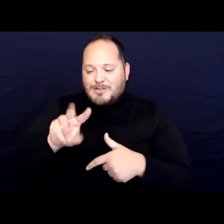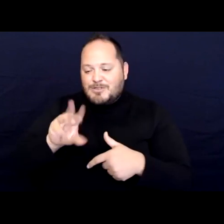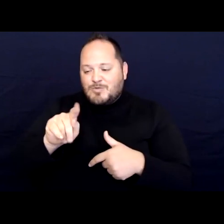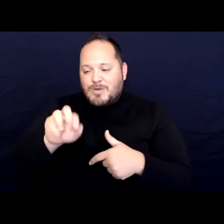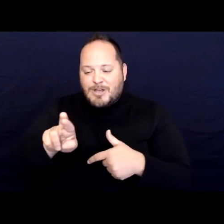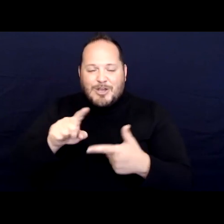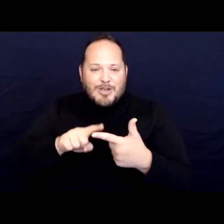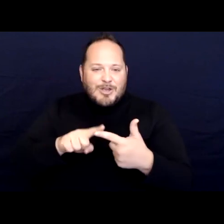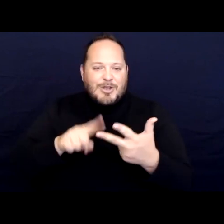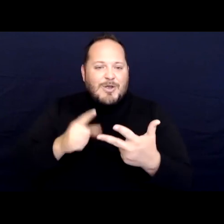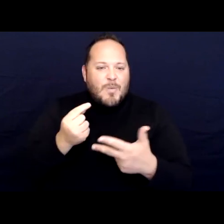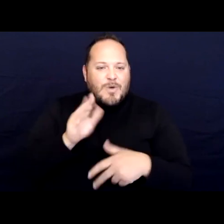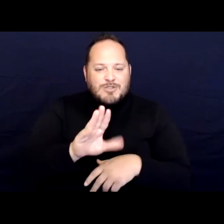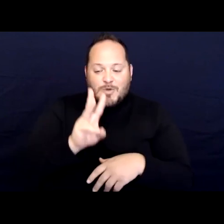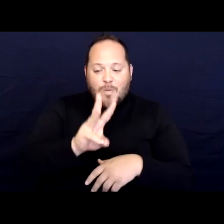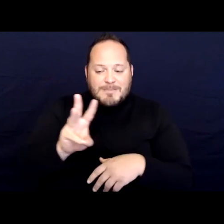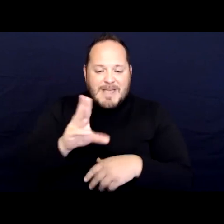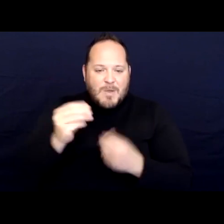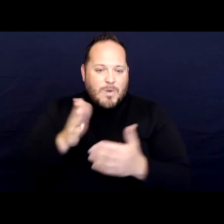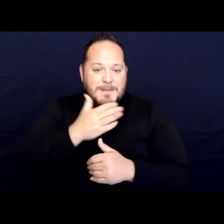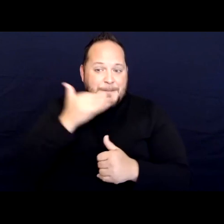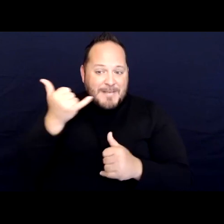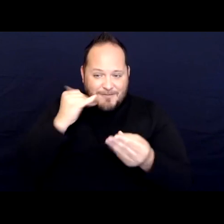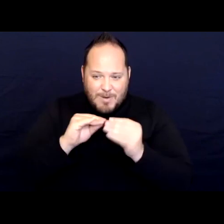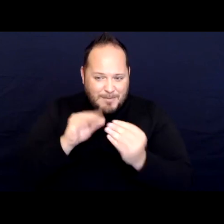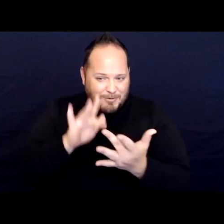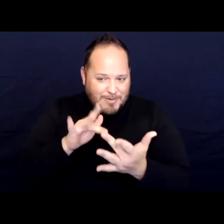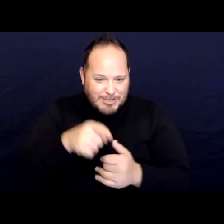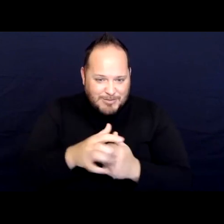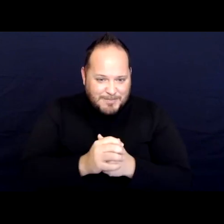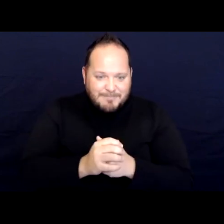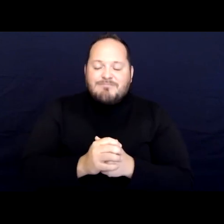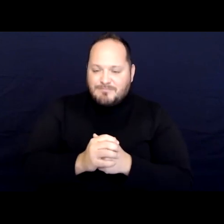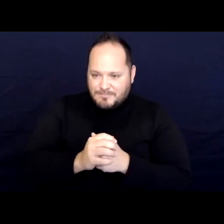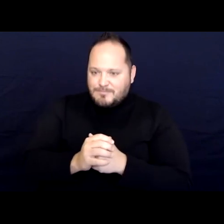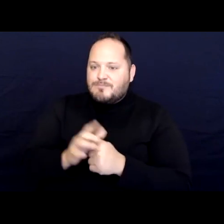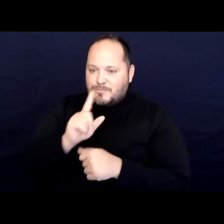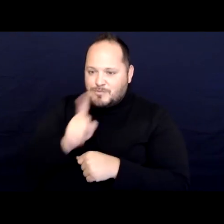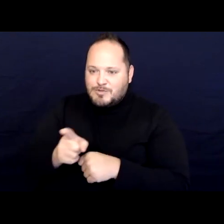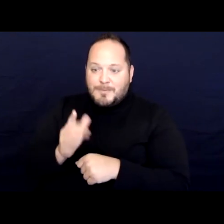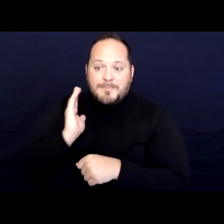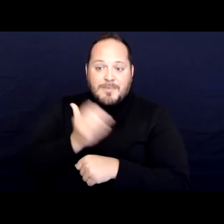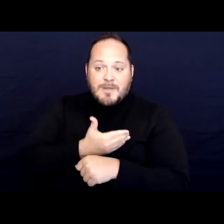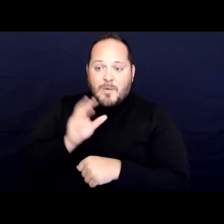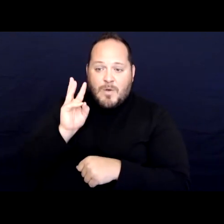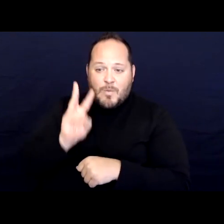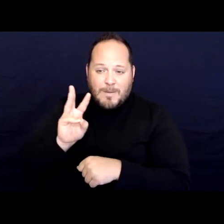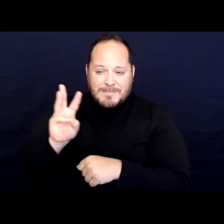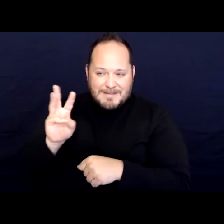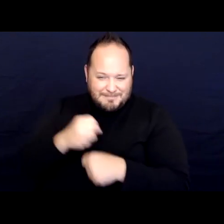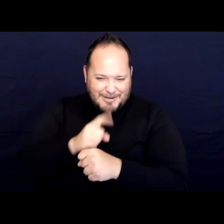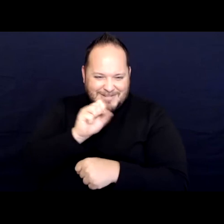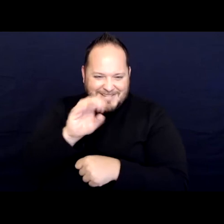website and the best number to reach you? Sure. So our website is, let me make sure I get this right,